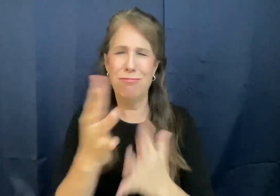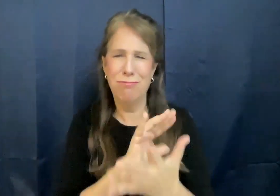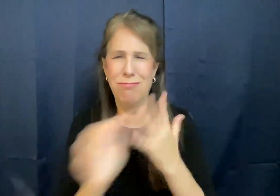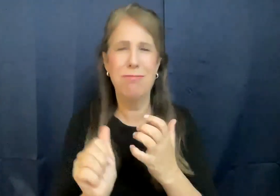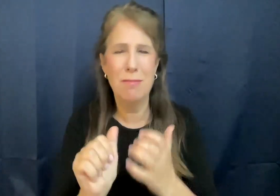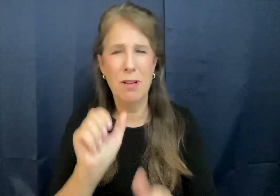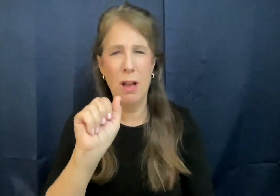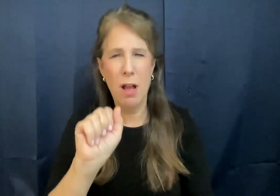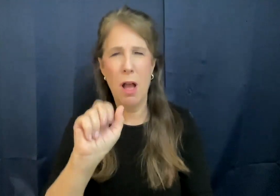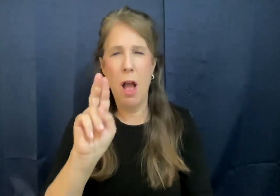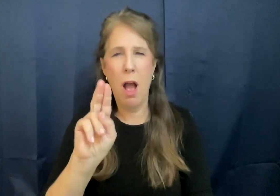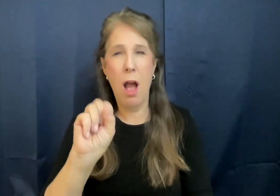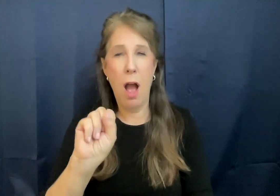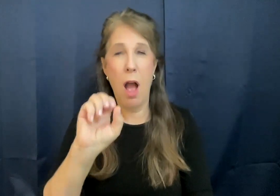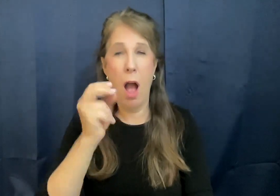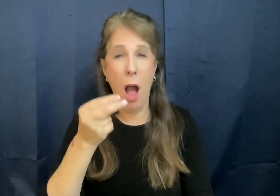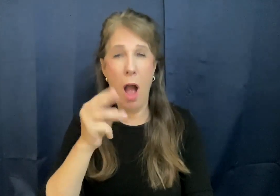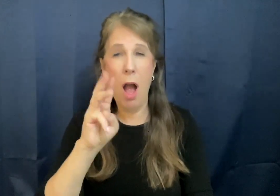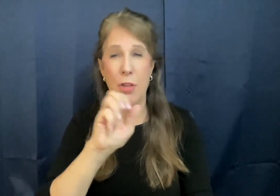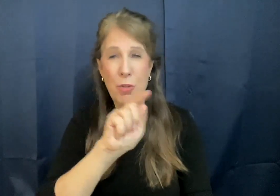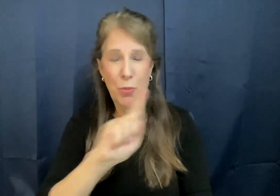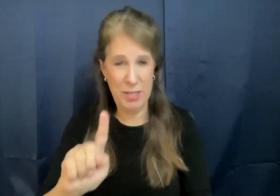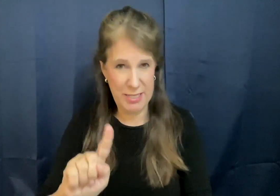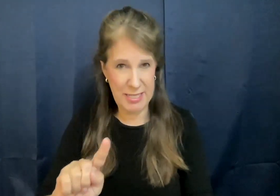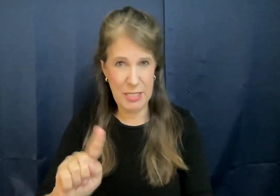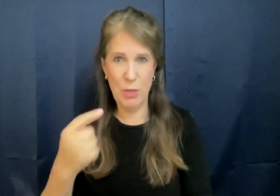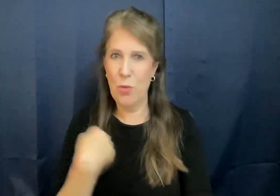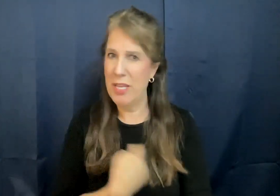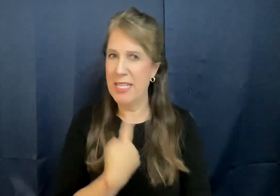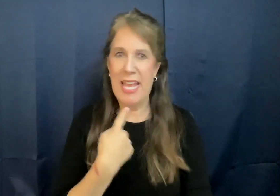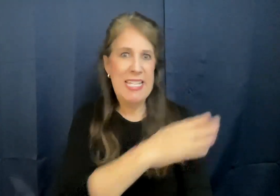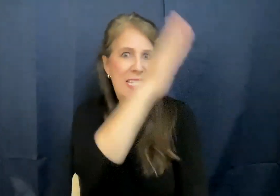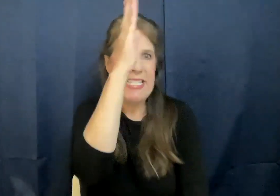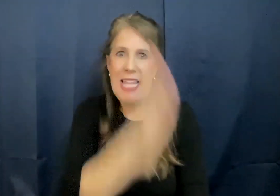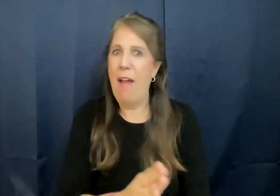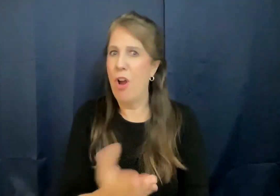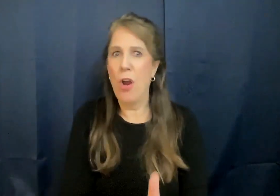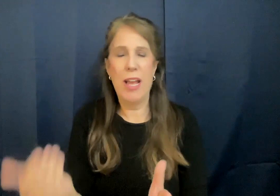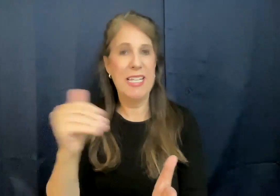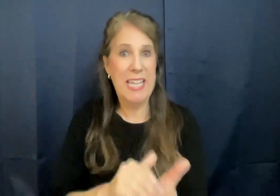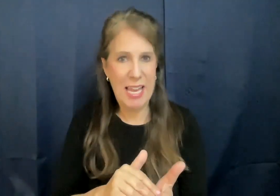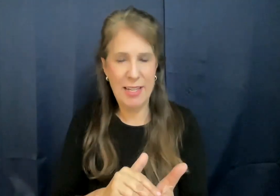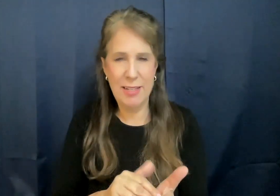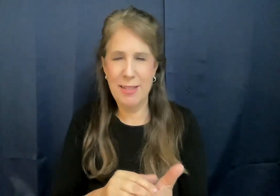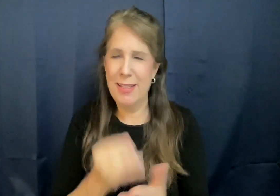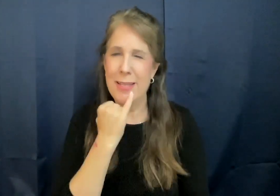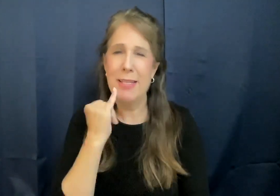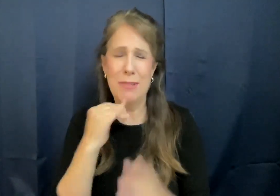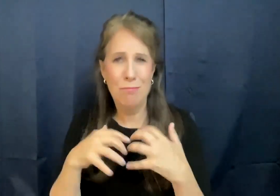the blue and white flag was hoisted over our ancient homeland, we vowed never again.